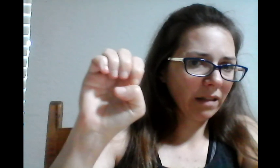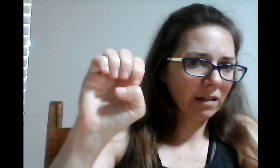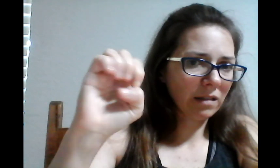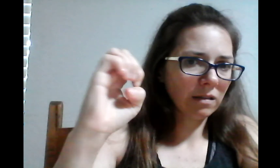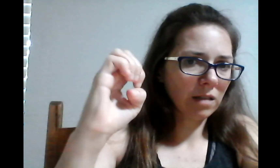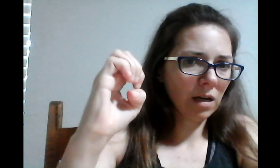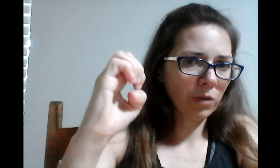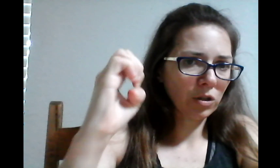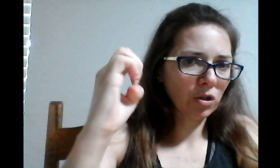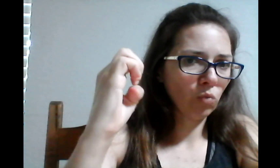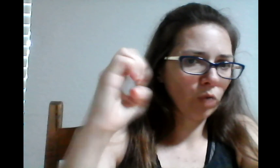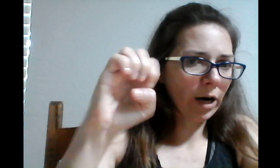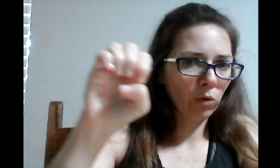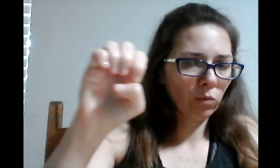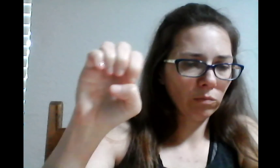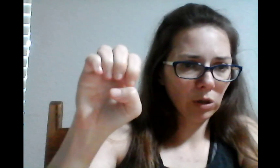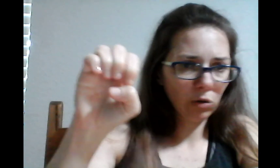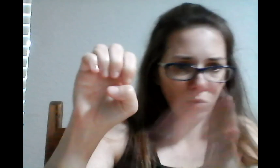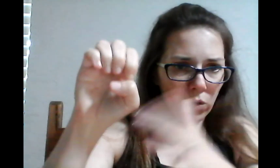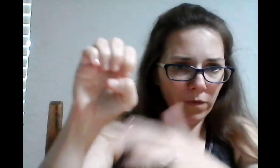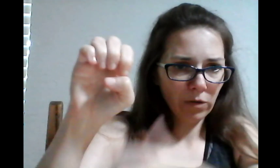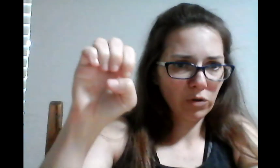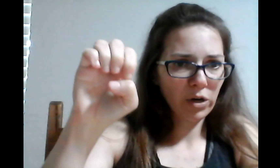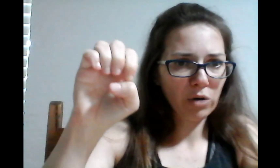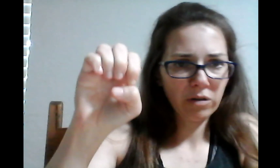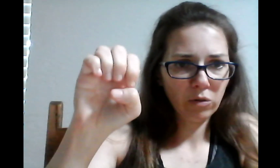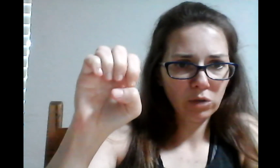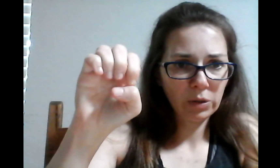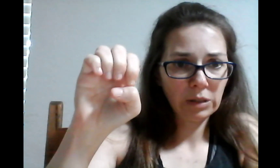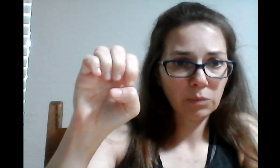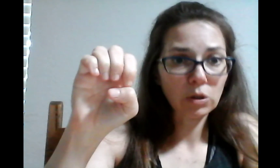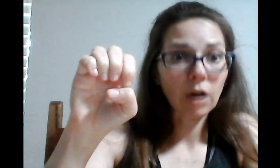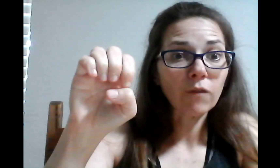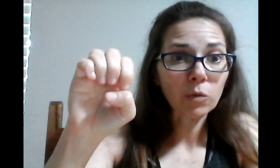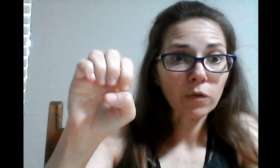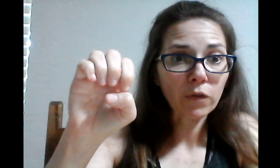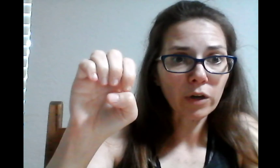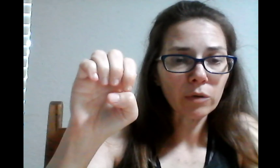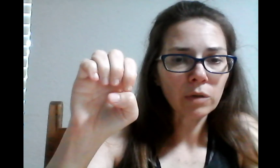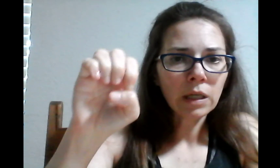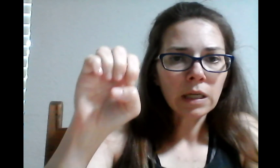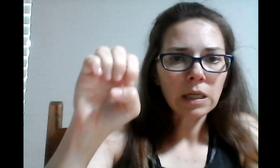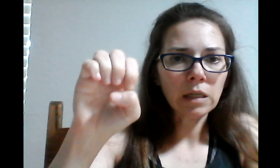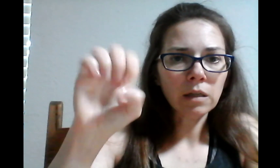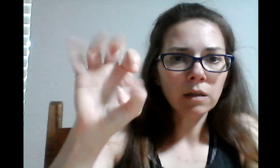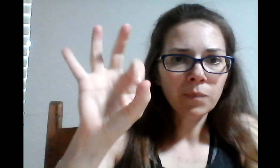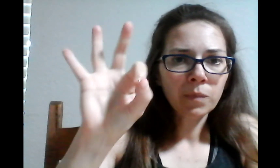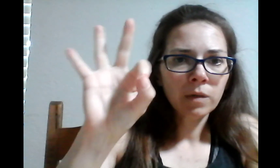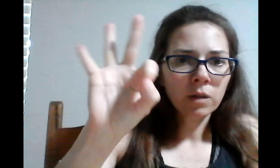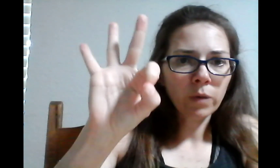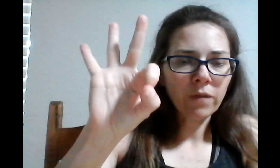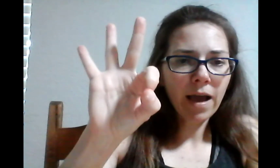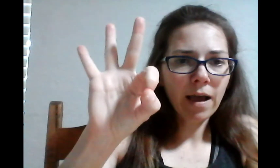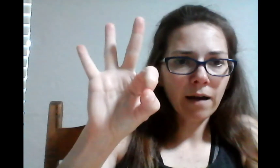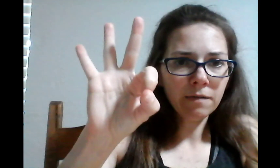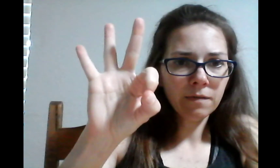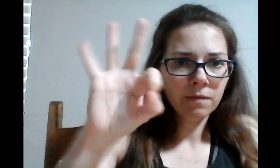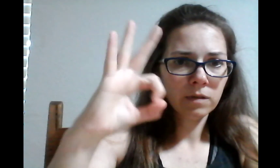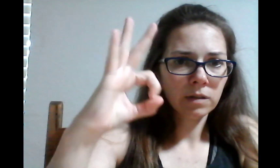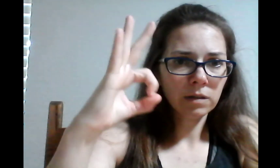this. There's no right or one of those three you can do, which one's most comfortable for you. E. Then we have F. That's